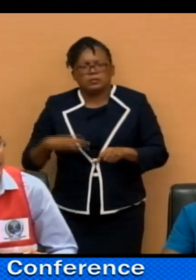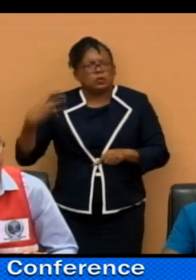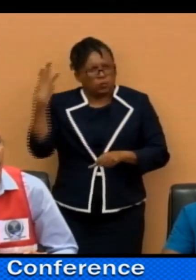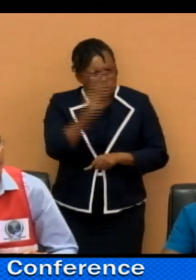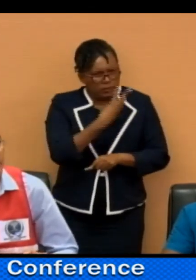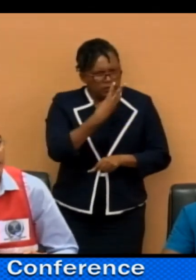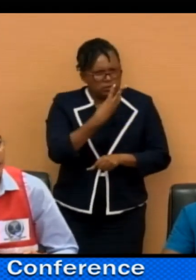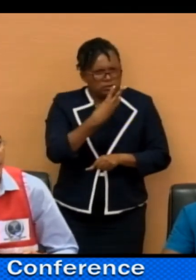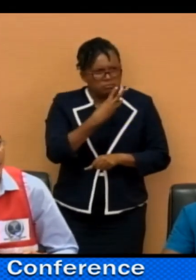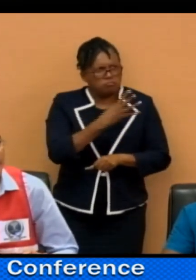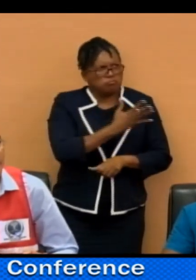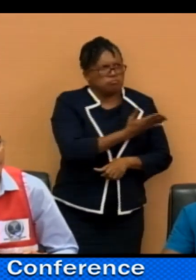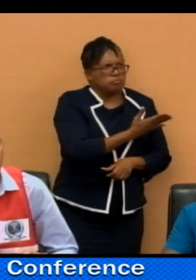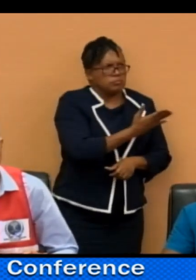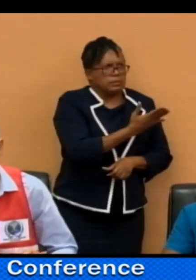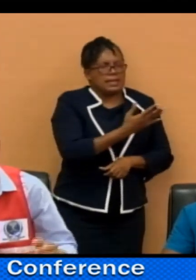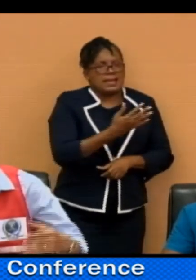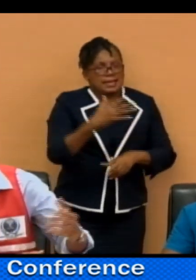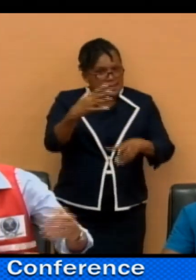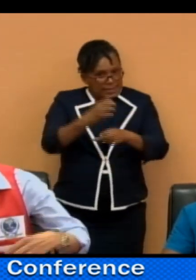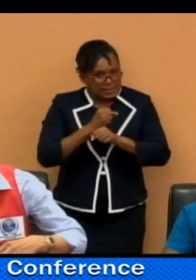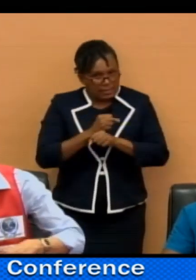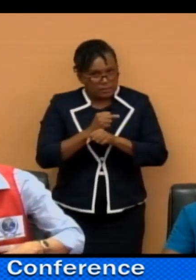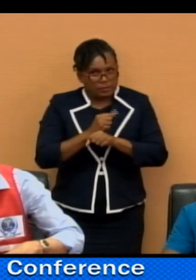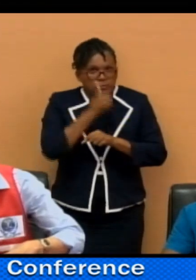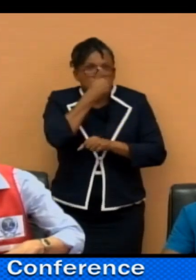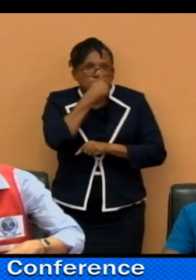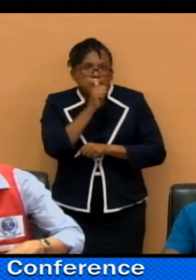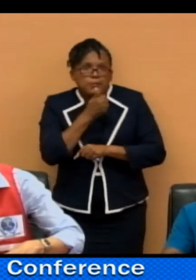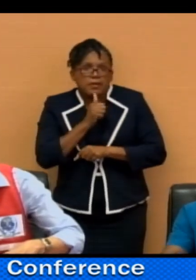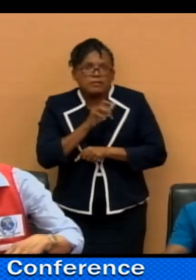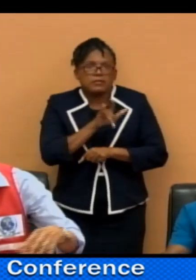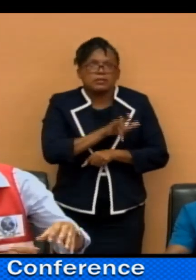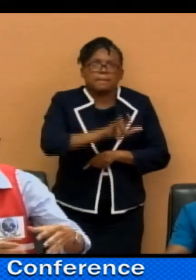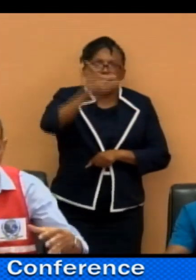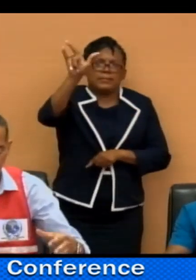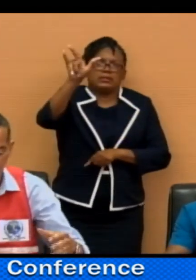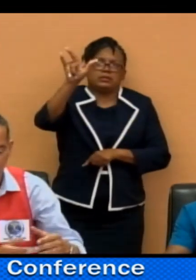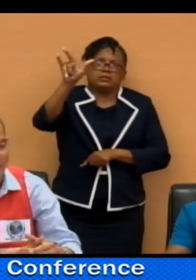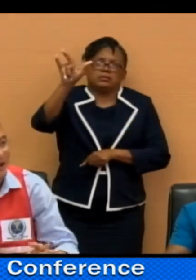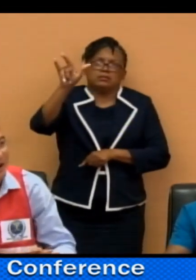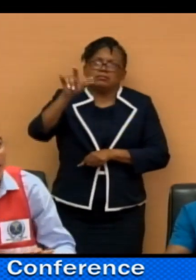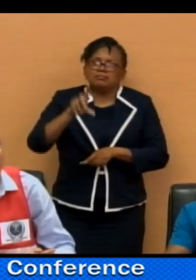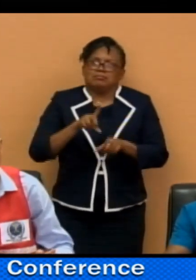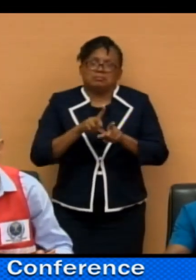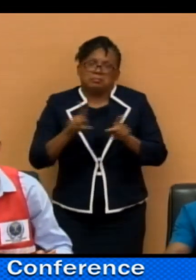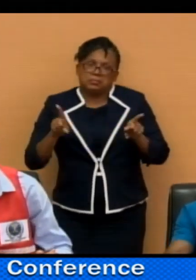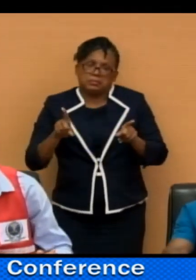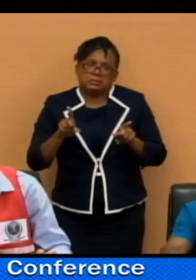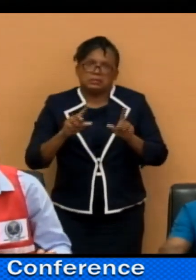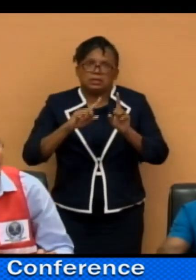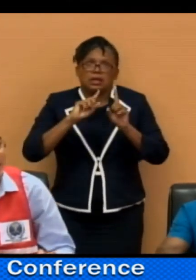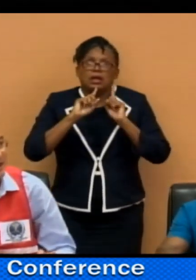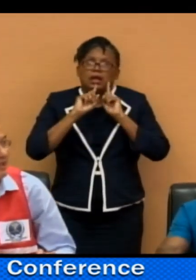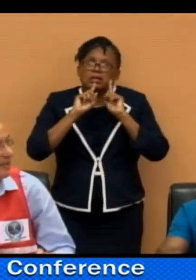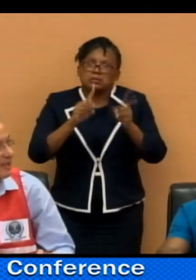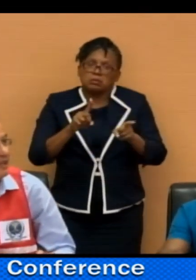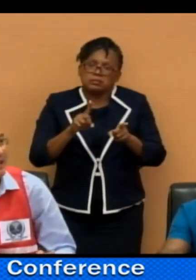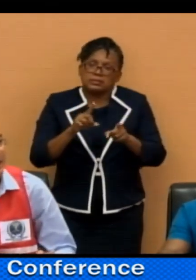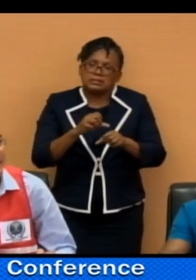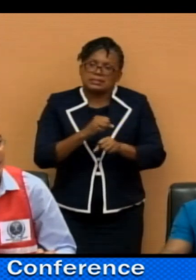charter an aircraft for them. But I think it got caught up with all of this other announcement, but to safely